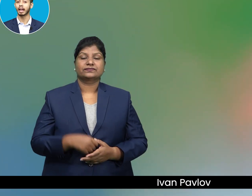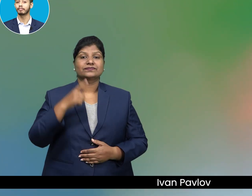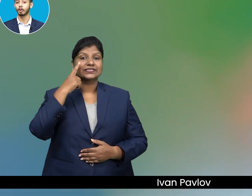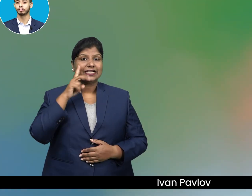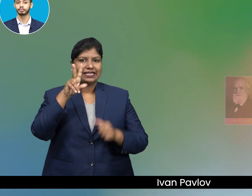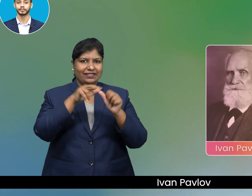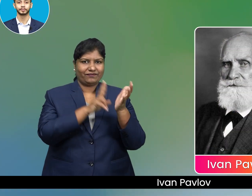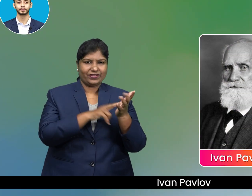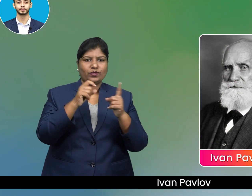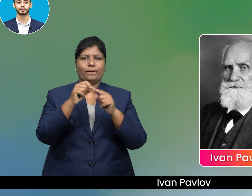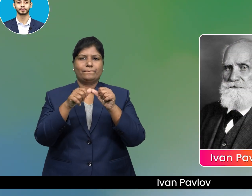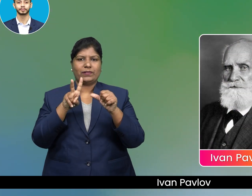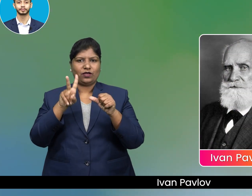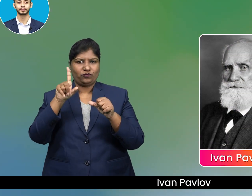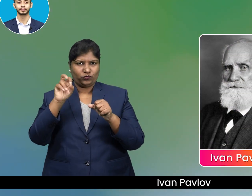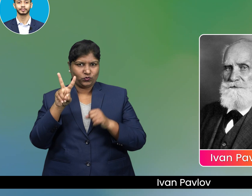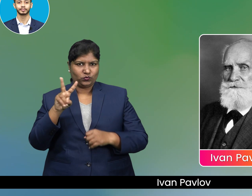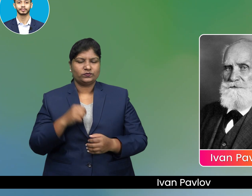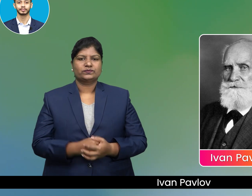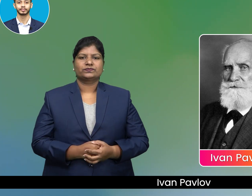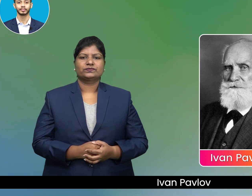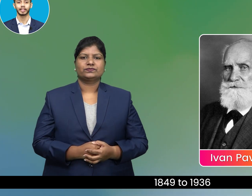Ivan Pavlov,